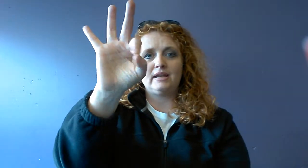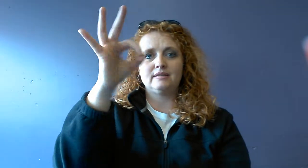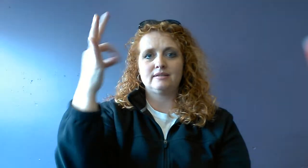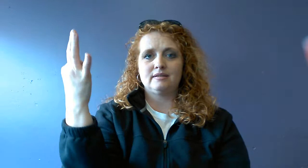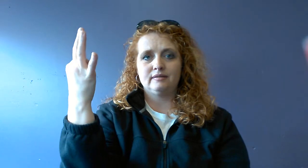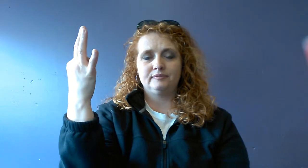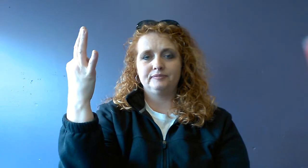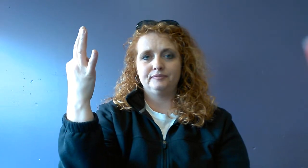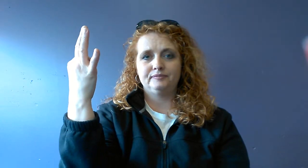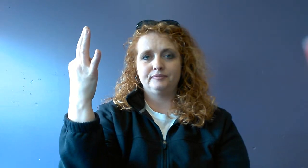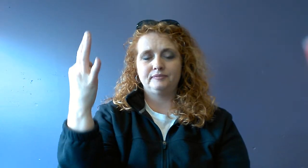France.